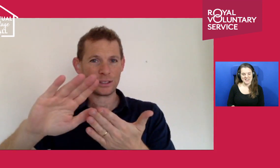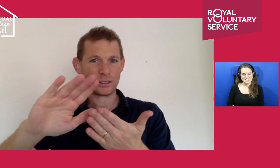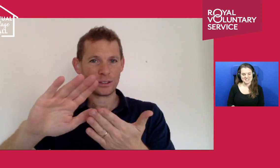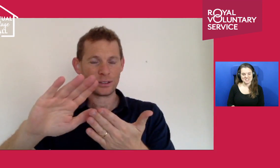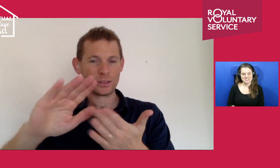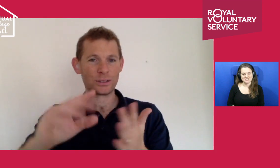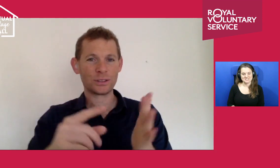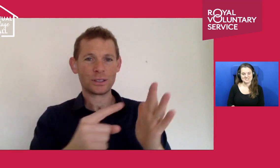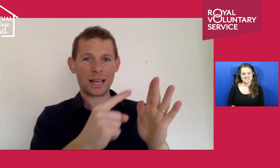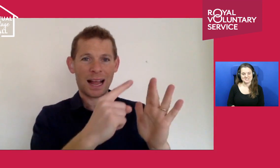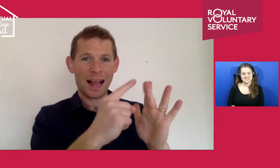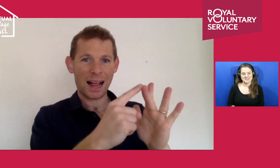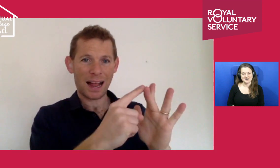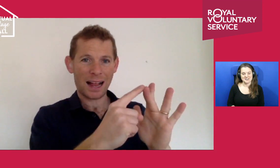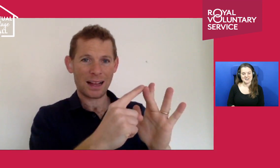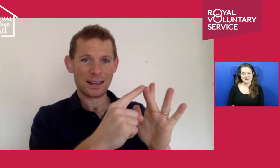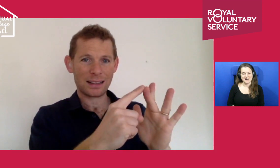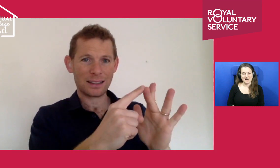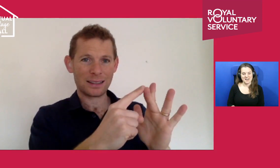H,